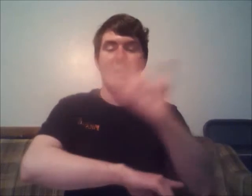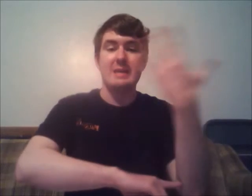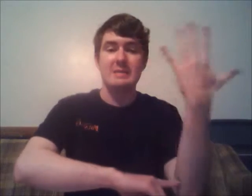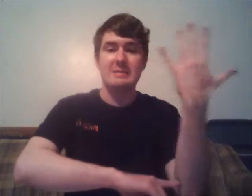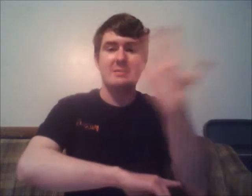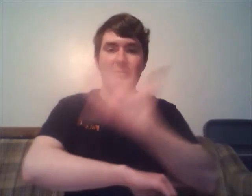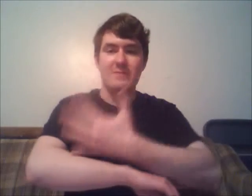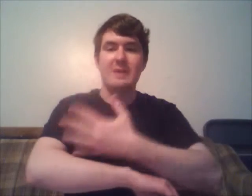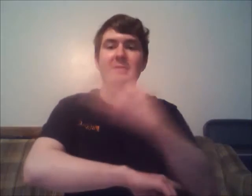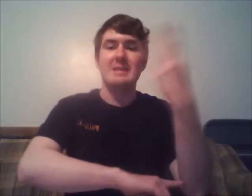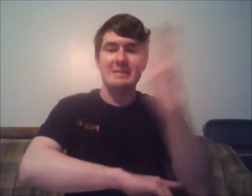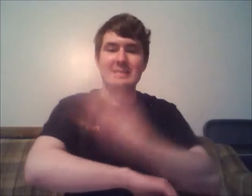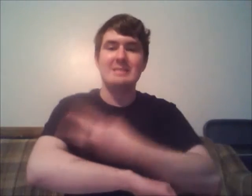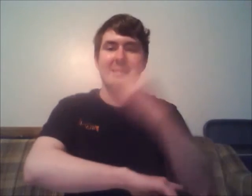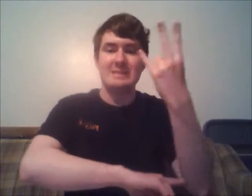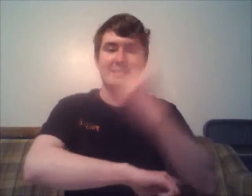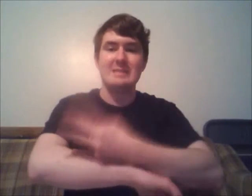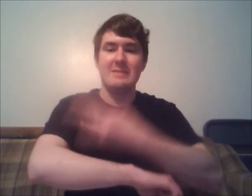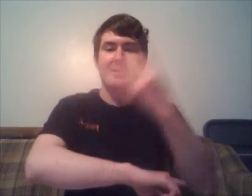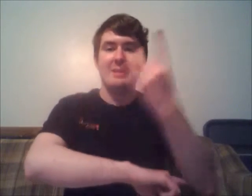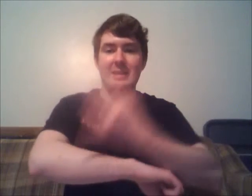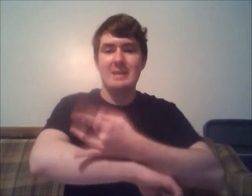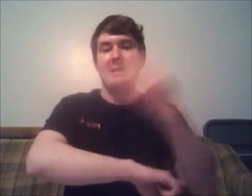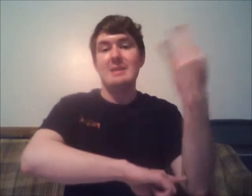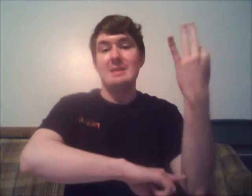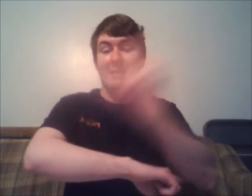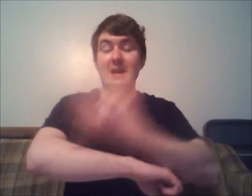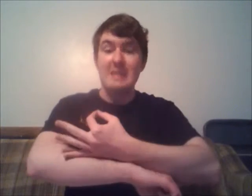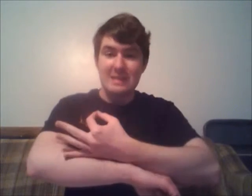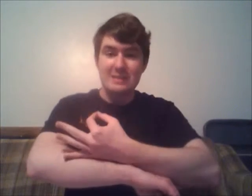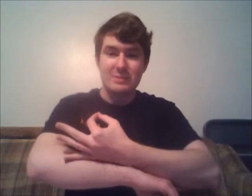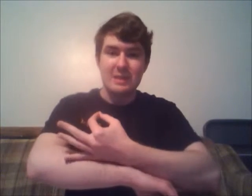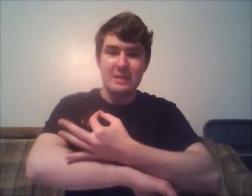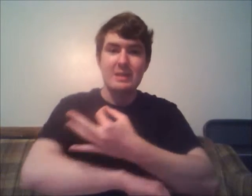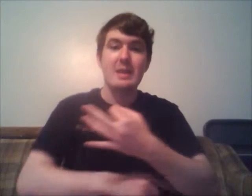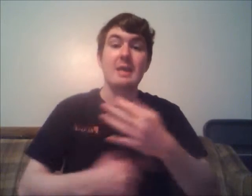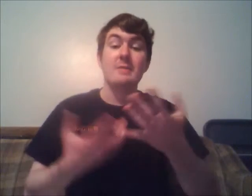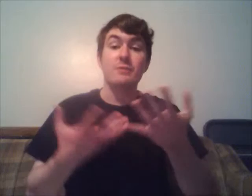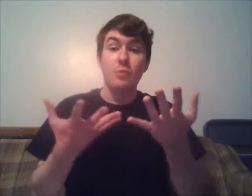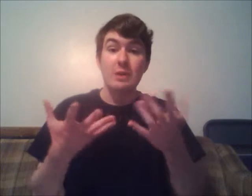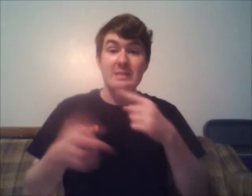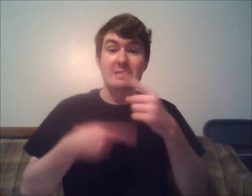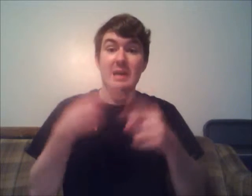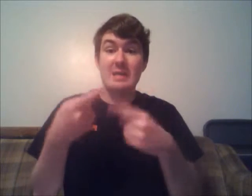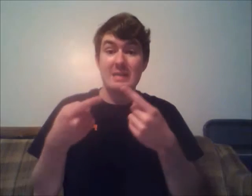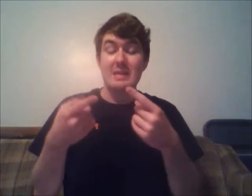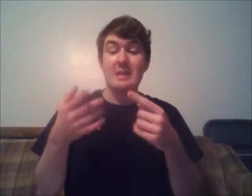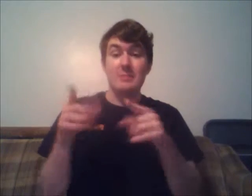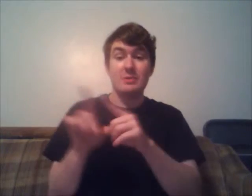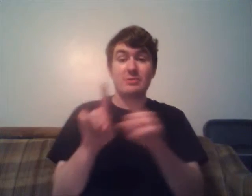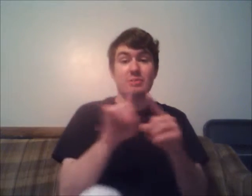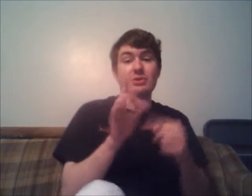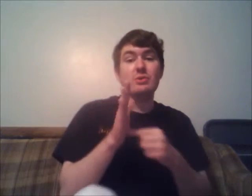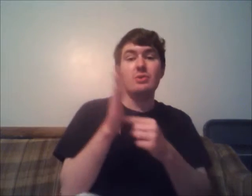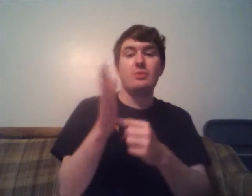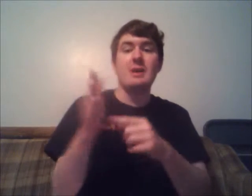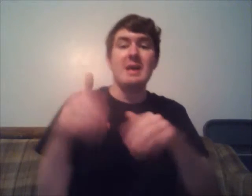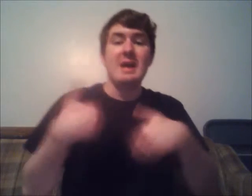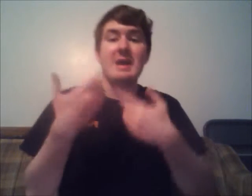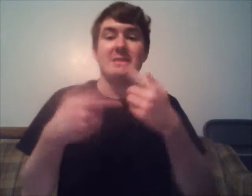days, 5 days, 6, 7, 9 days, right? Now if you want to sign, and I'm also going to show you how to